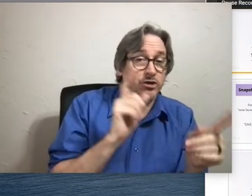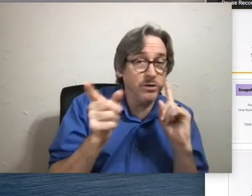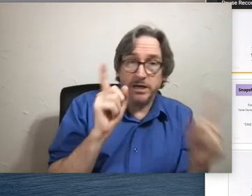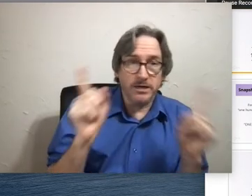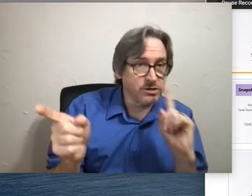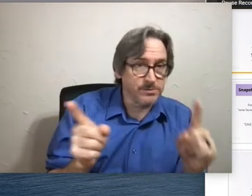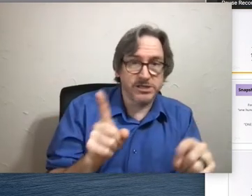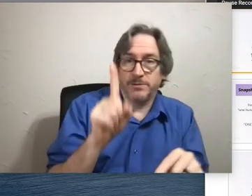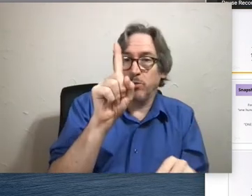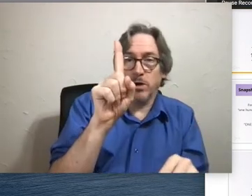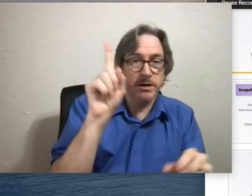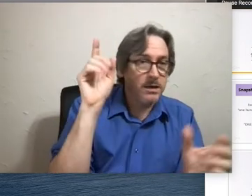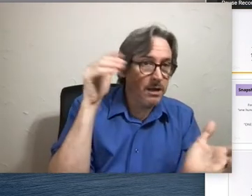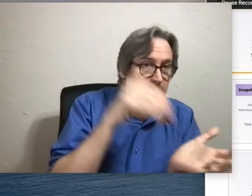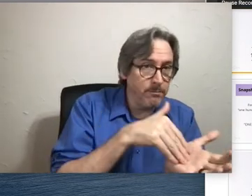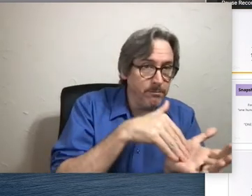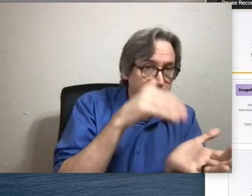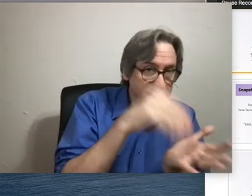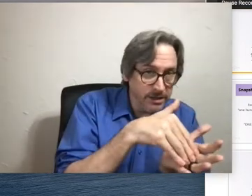and you can intersperse it to be